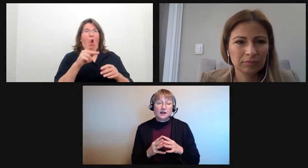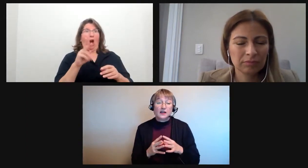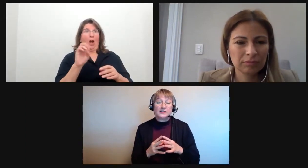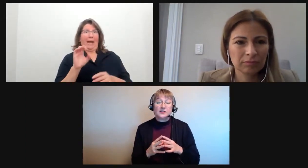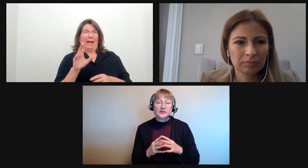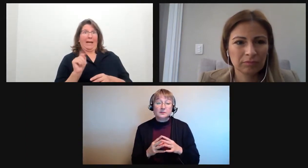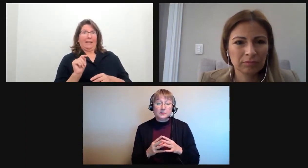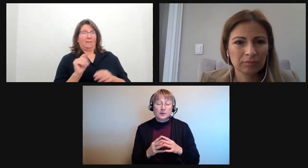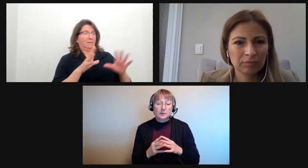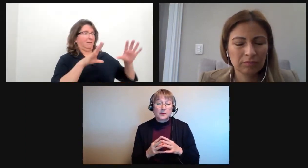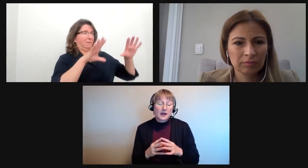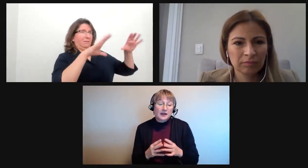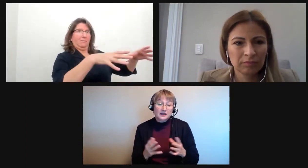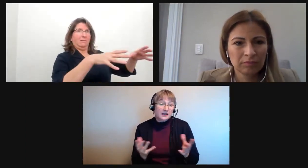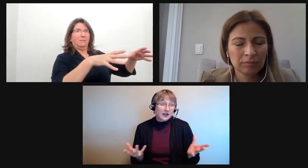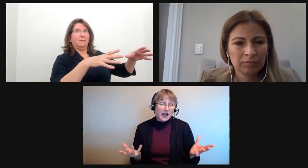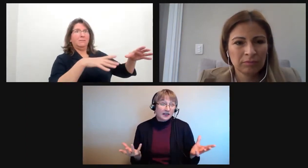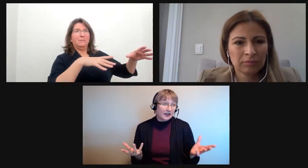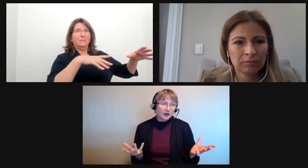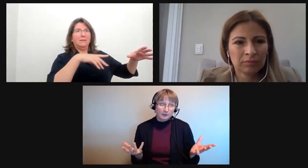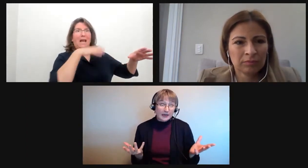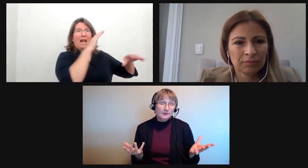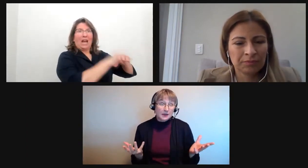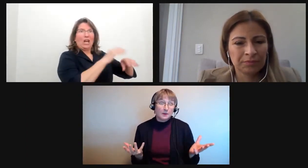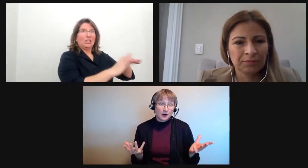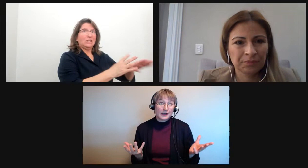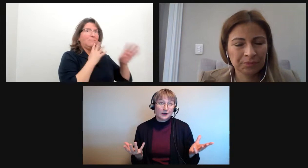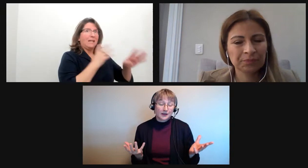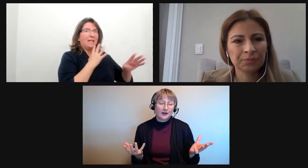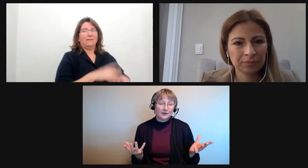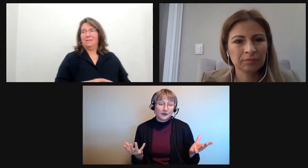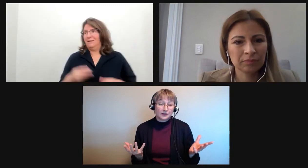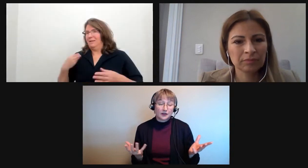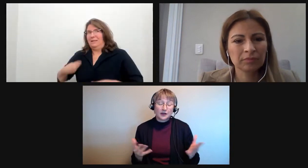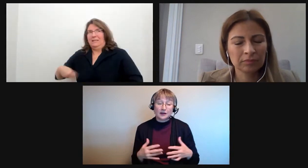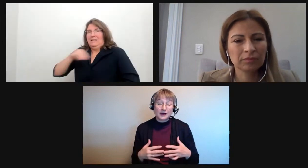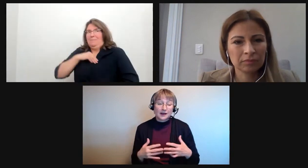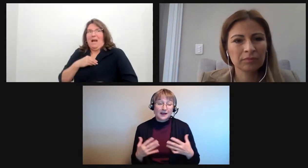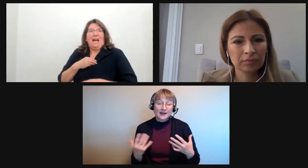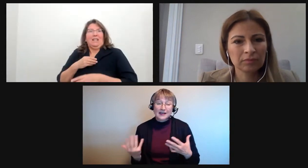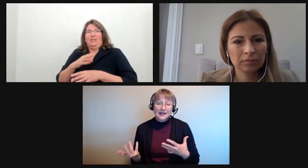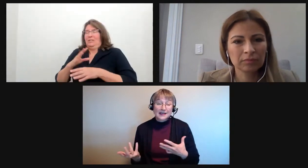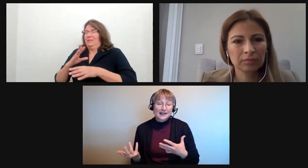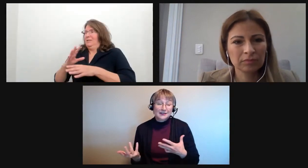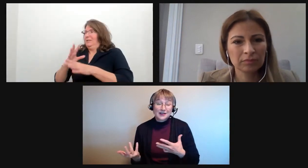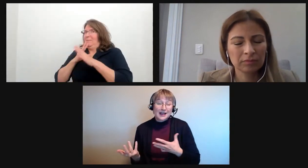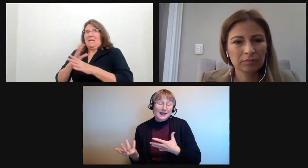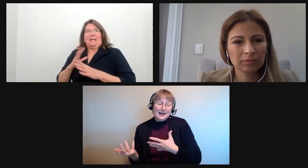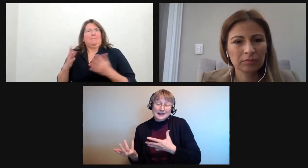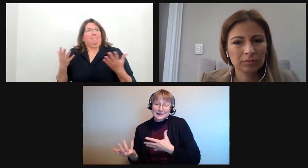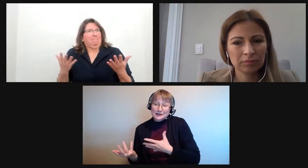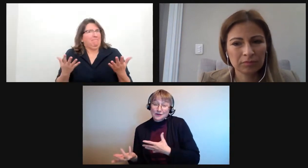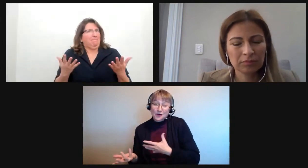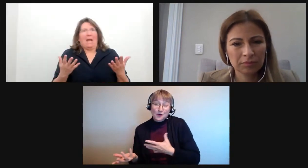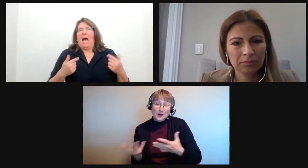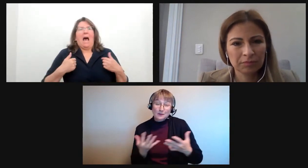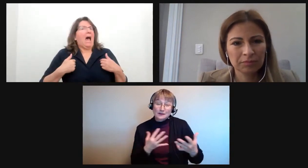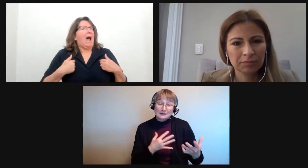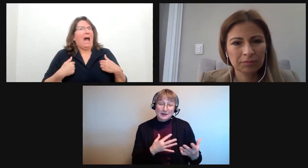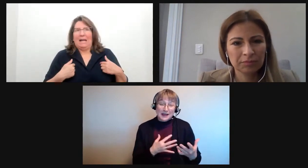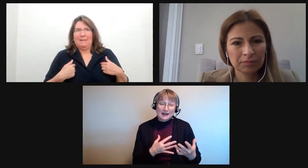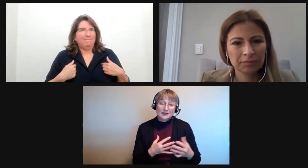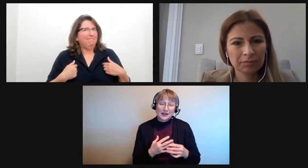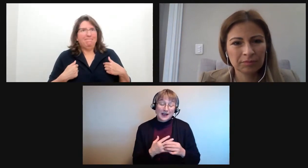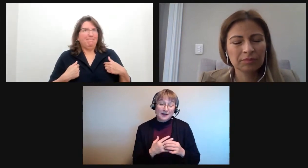uh, it's just I think there may be a market out there for sure in English. I don't know